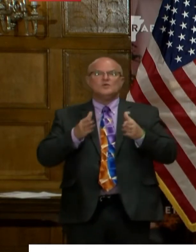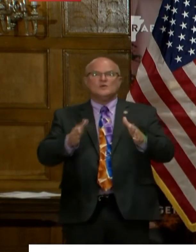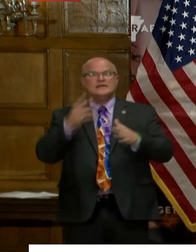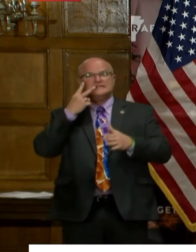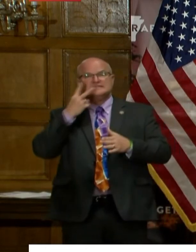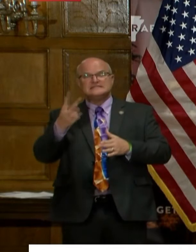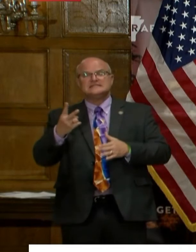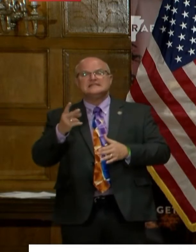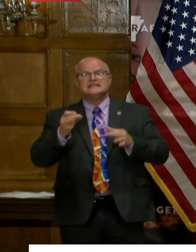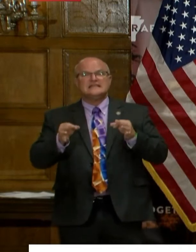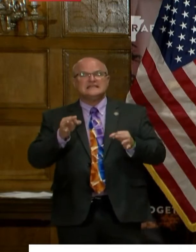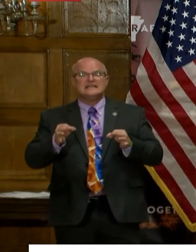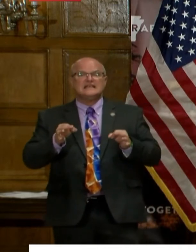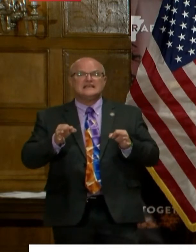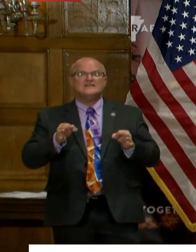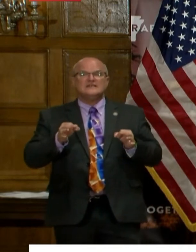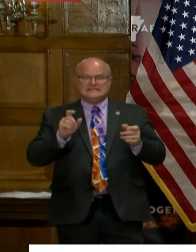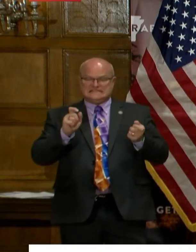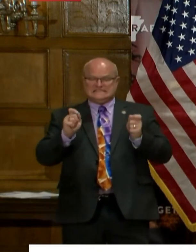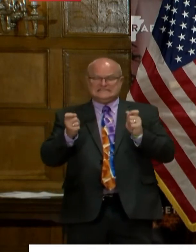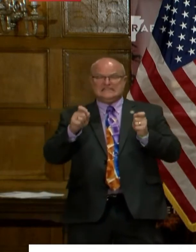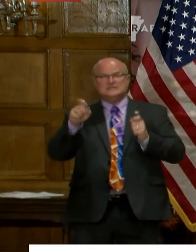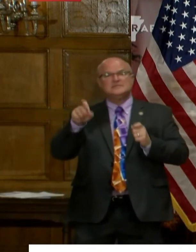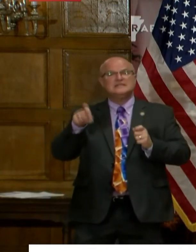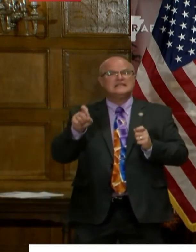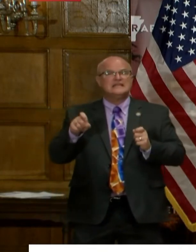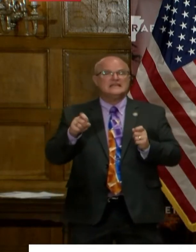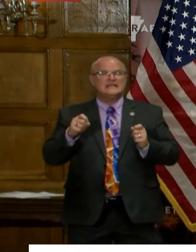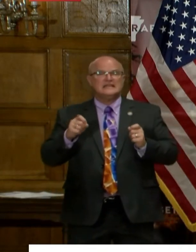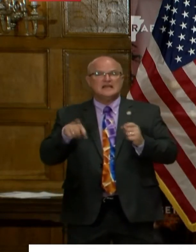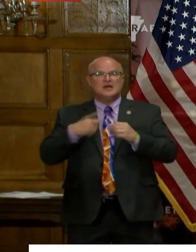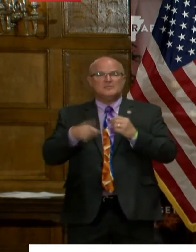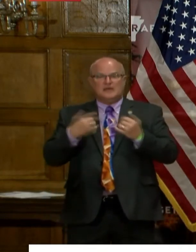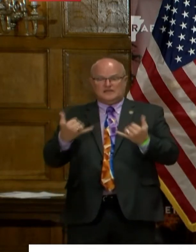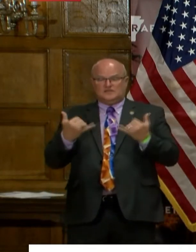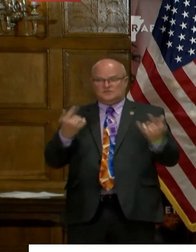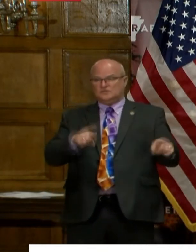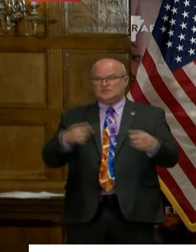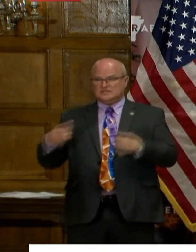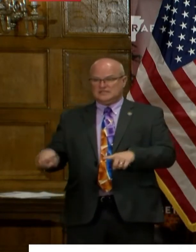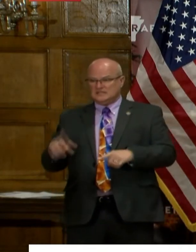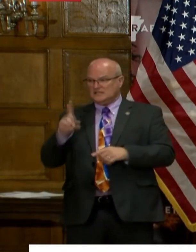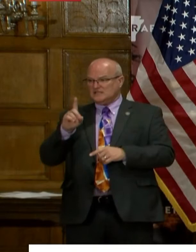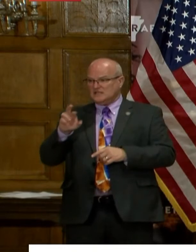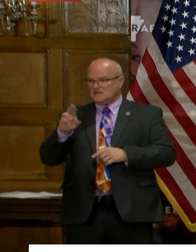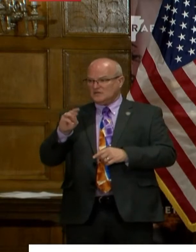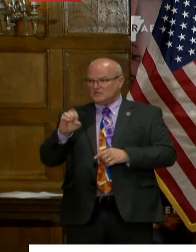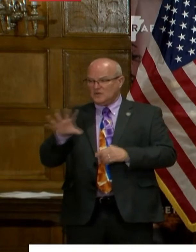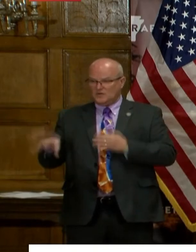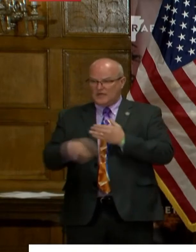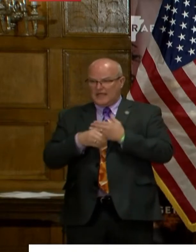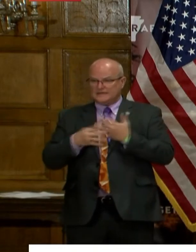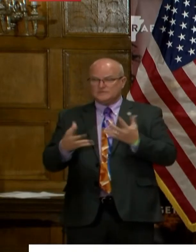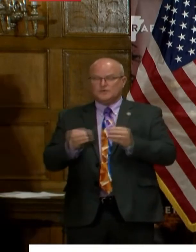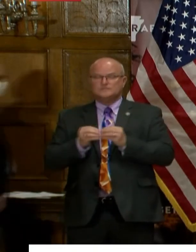see if there's any adjustments that should be made in the light of the current circumstances. Dr. Romero, do you have anything to add